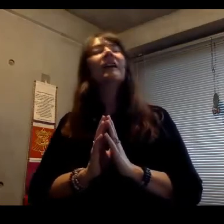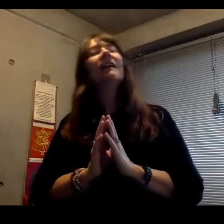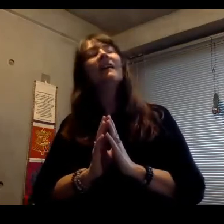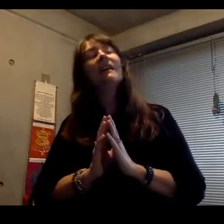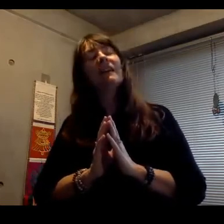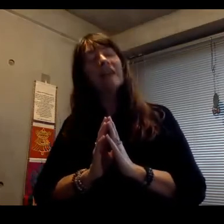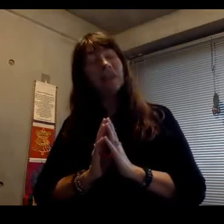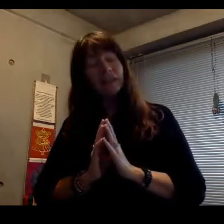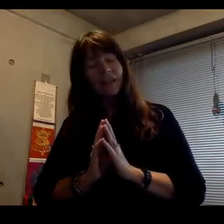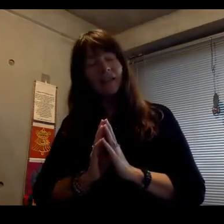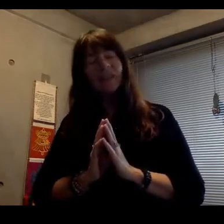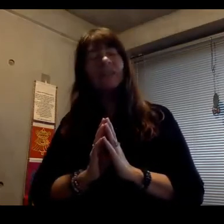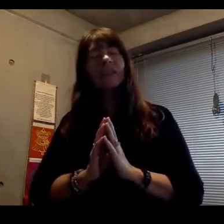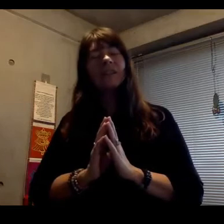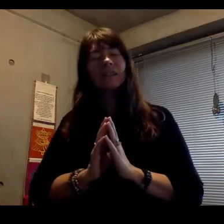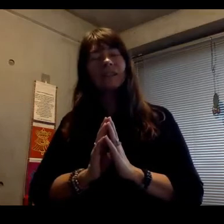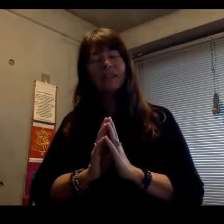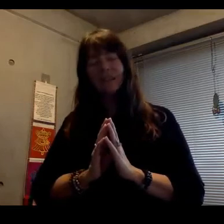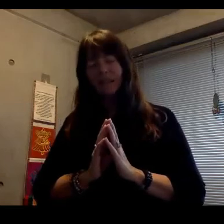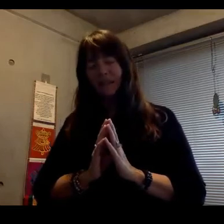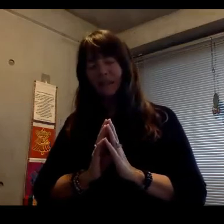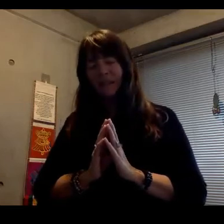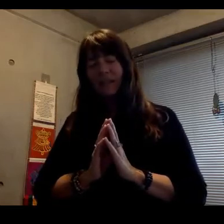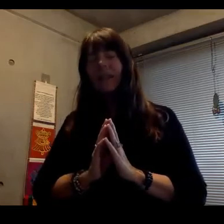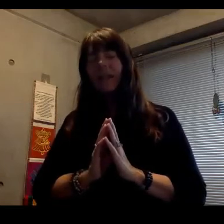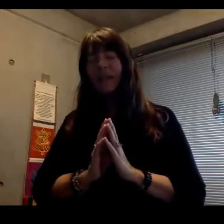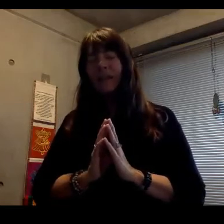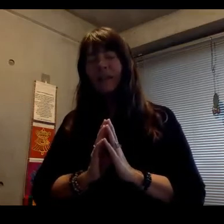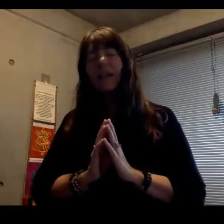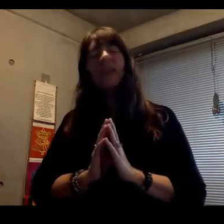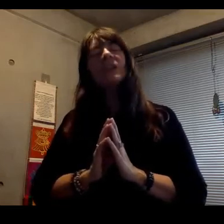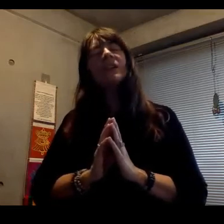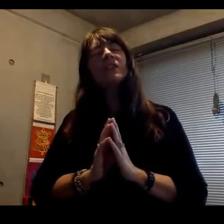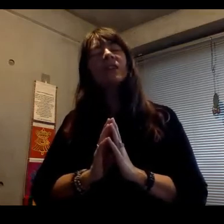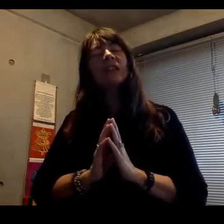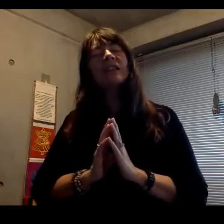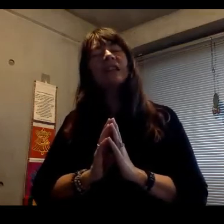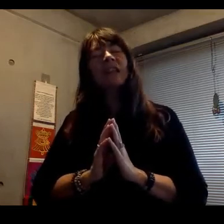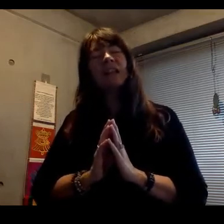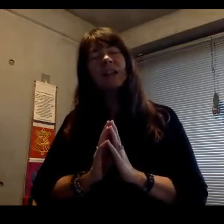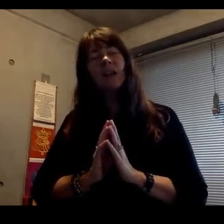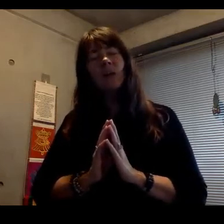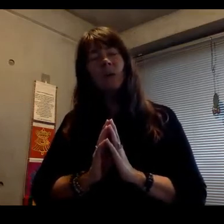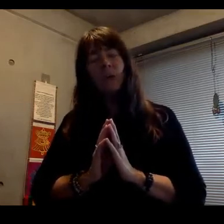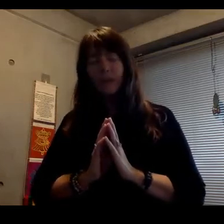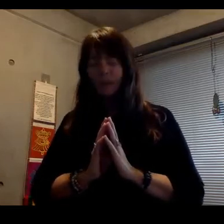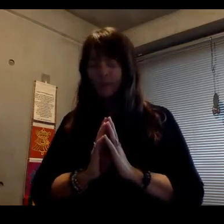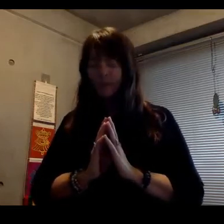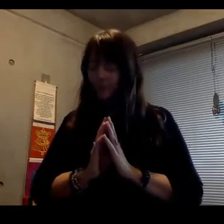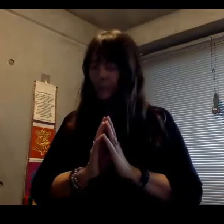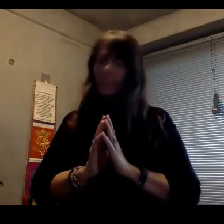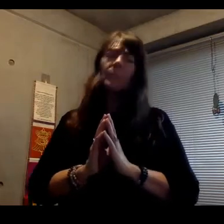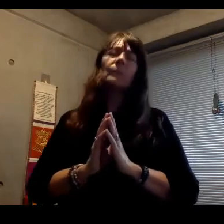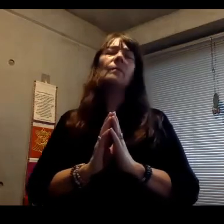to work the next day and do Yes. whatever you have to do. Yes. It's the letting go that